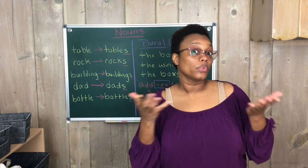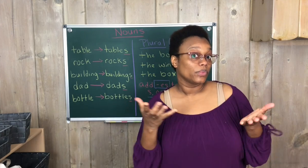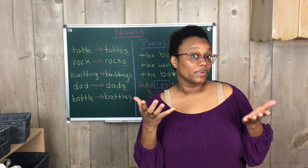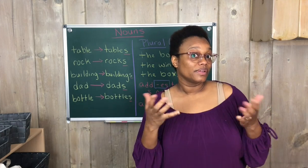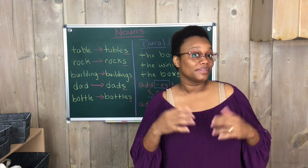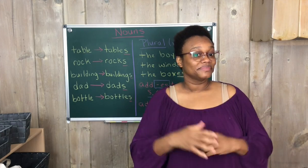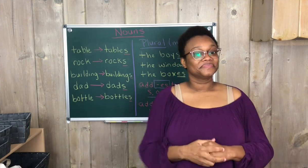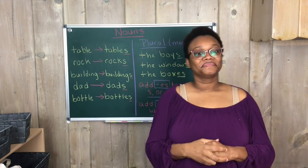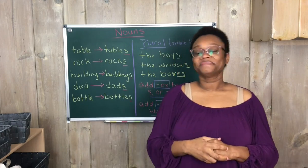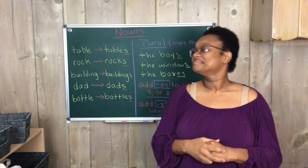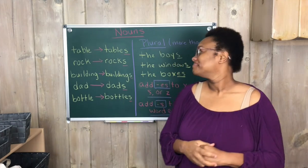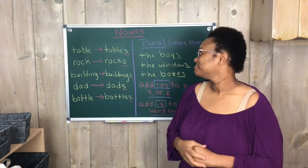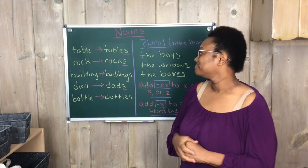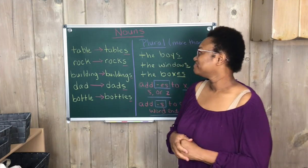So some more examples.